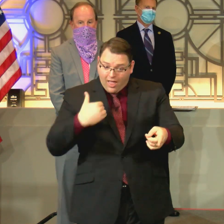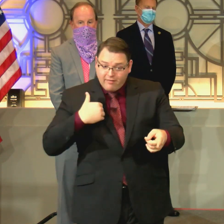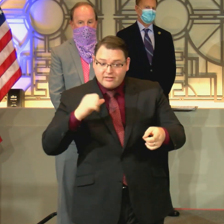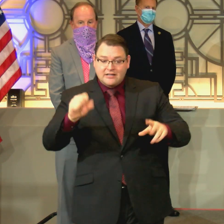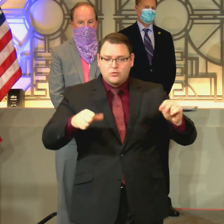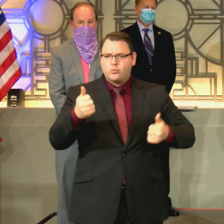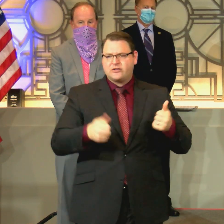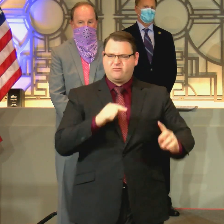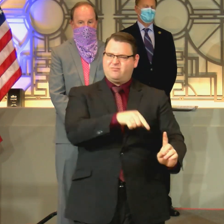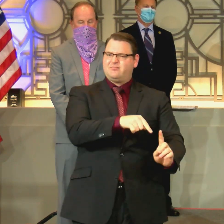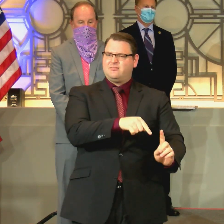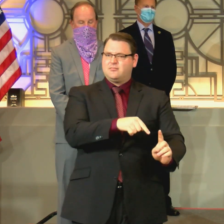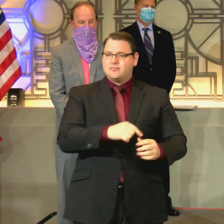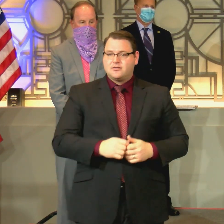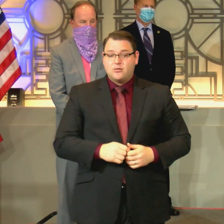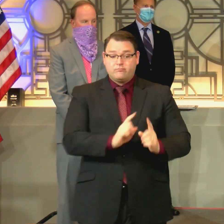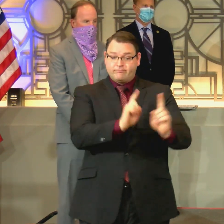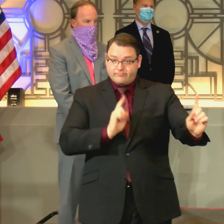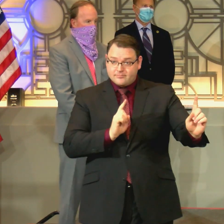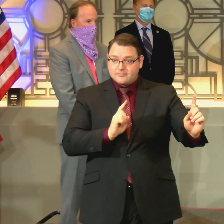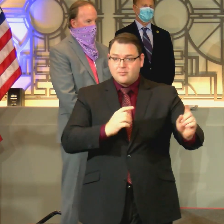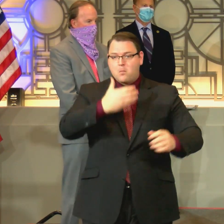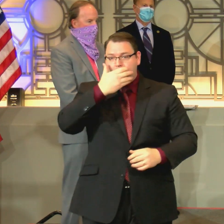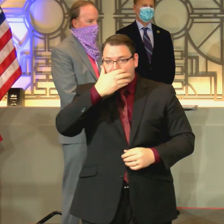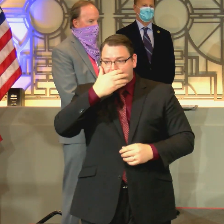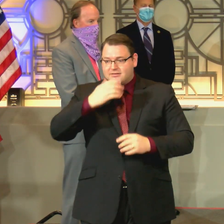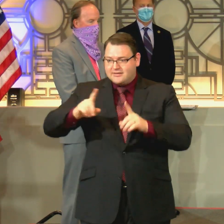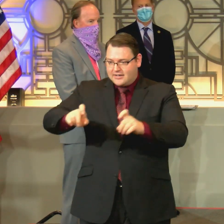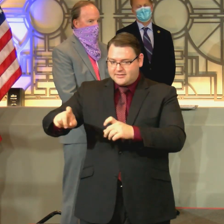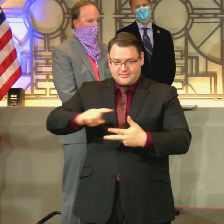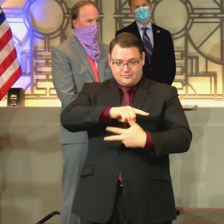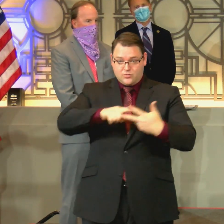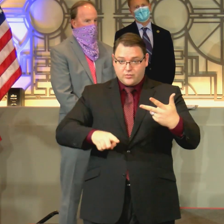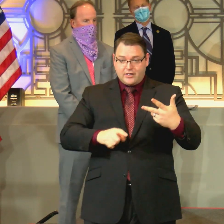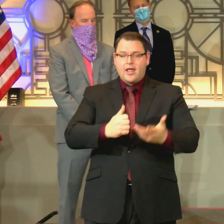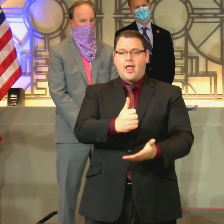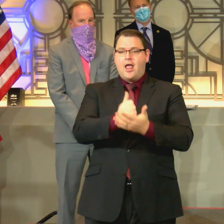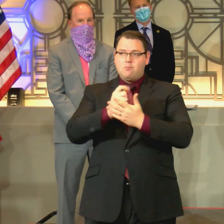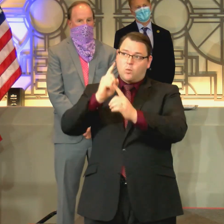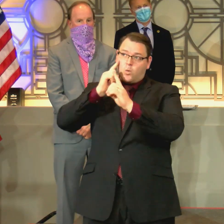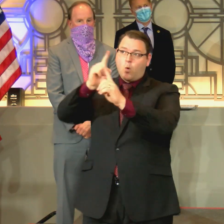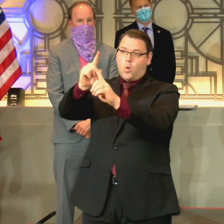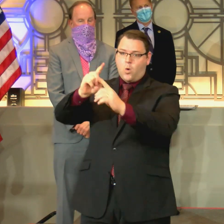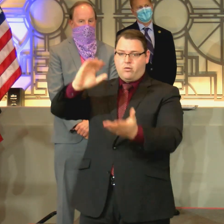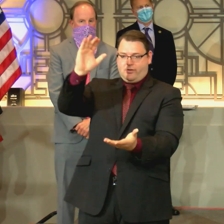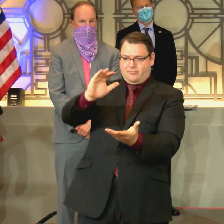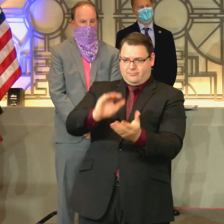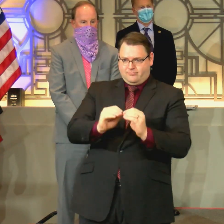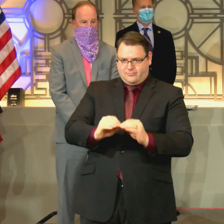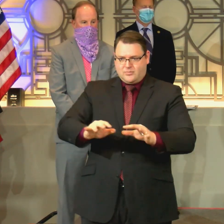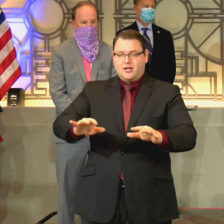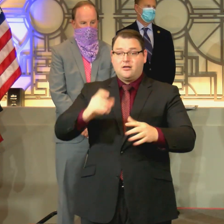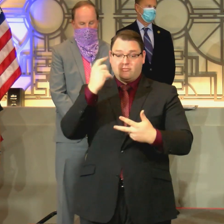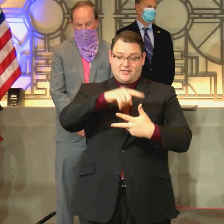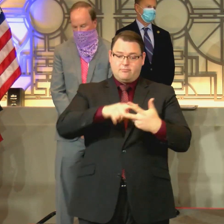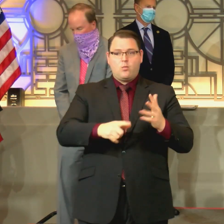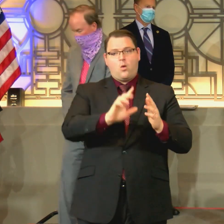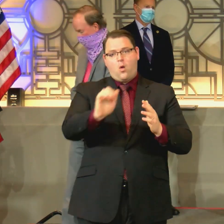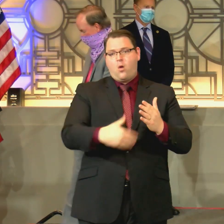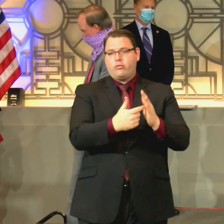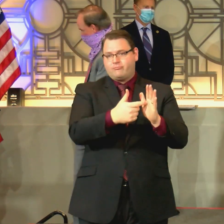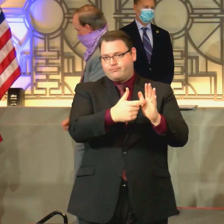masks, testing, 3 different strategies, all aimed at the same goal, but no one replaces the other. Thank you, sir.